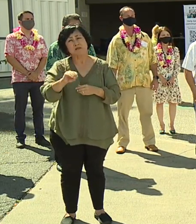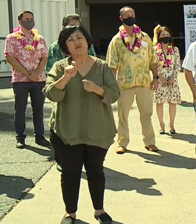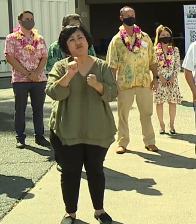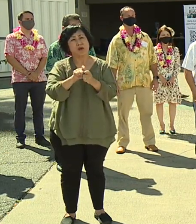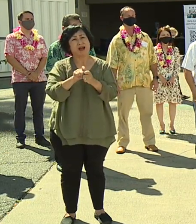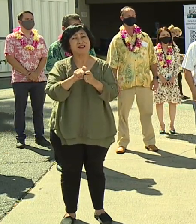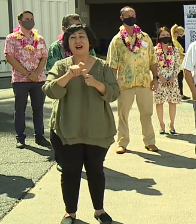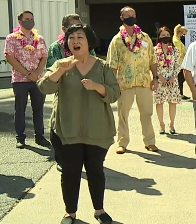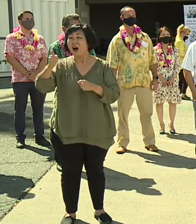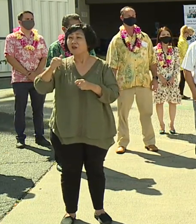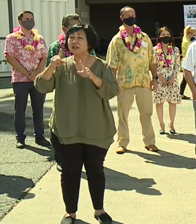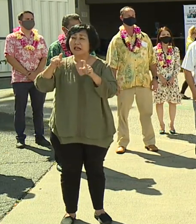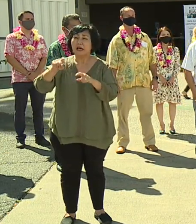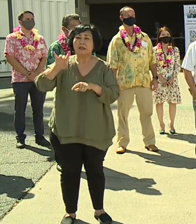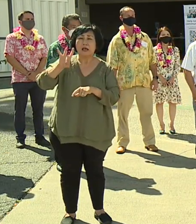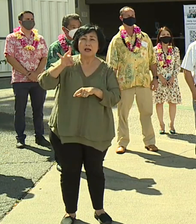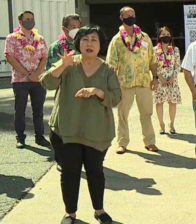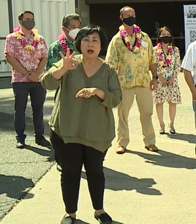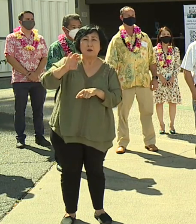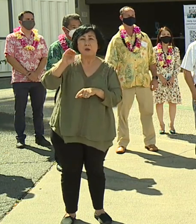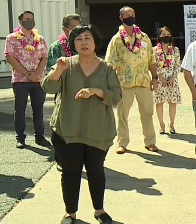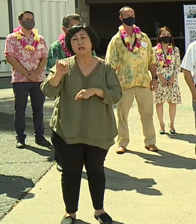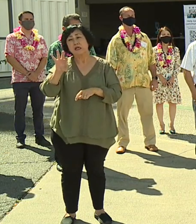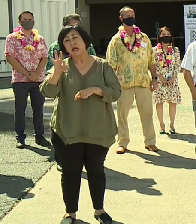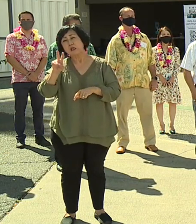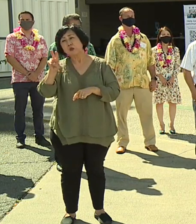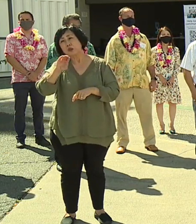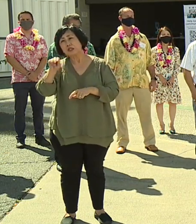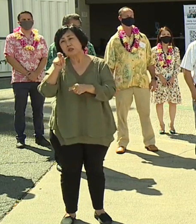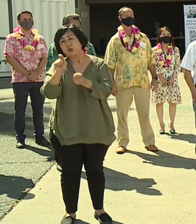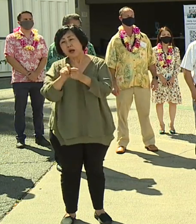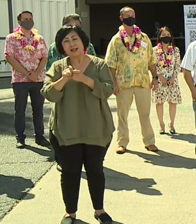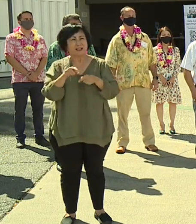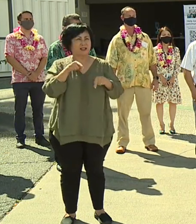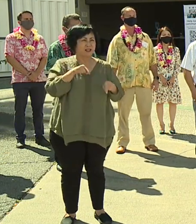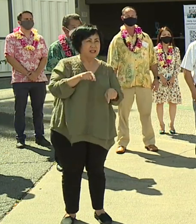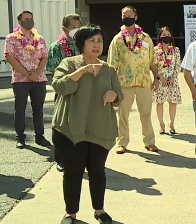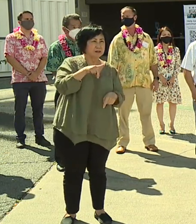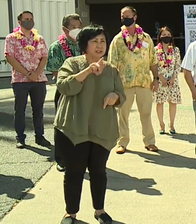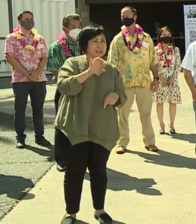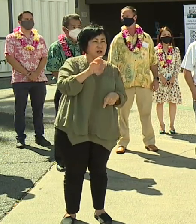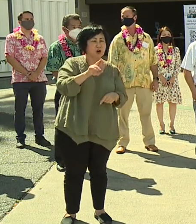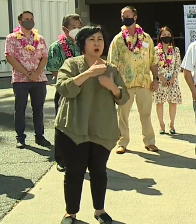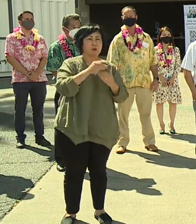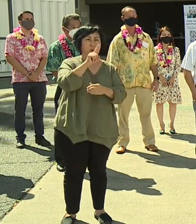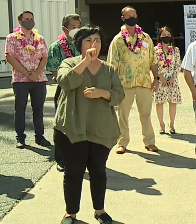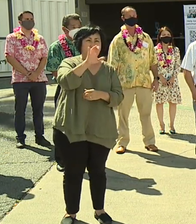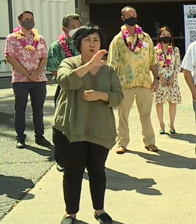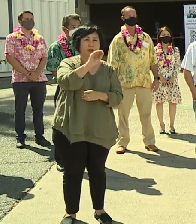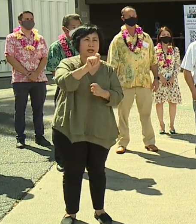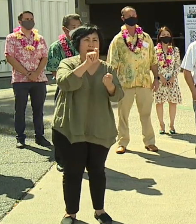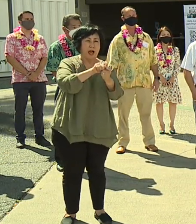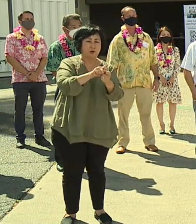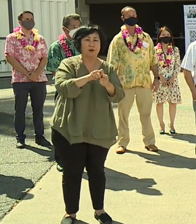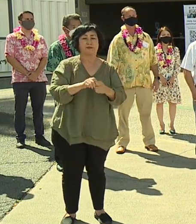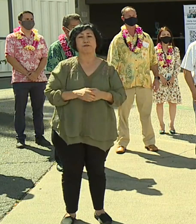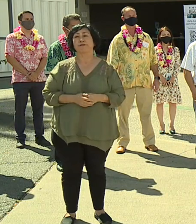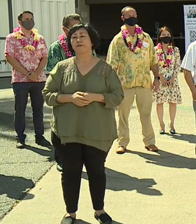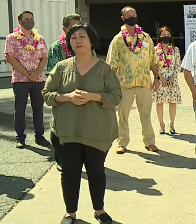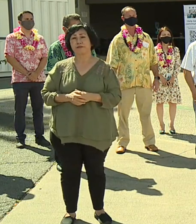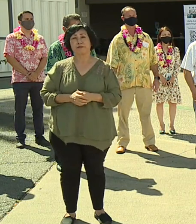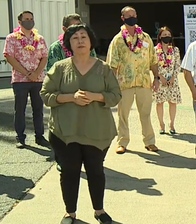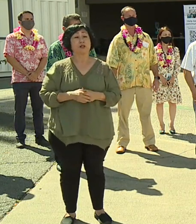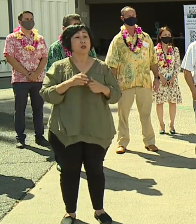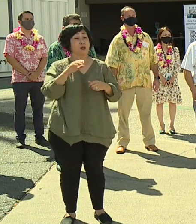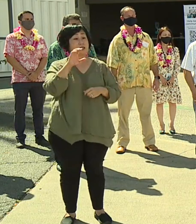other tests which are 89% or 92%, almost 100% accurate. And through this process,